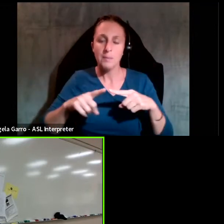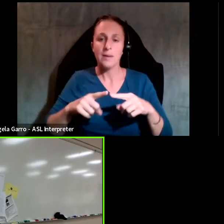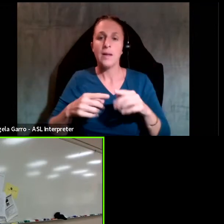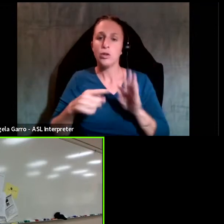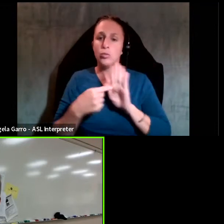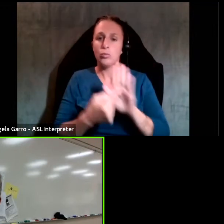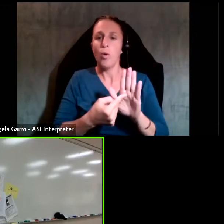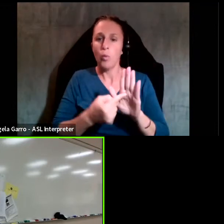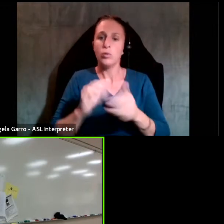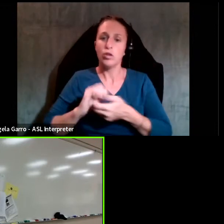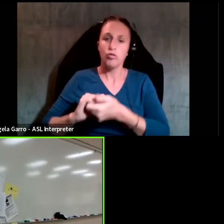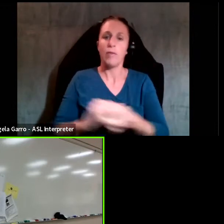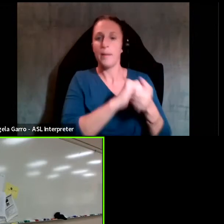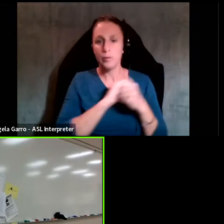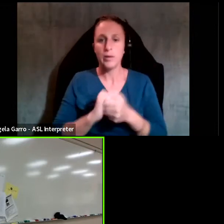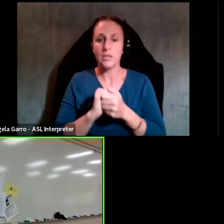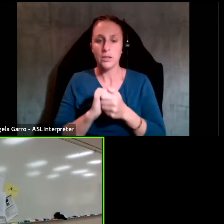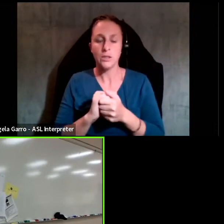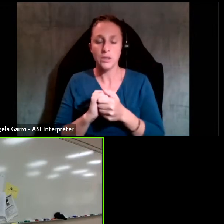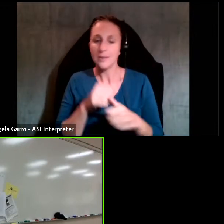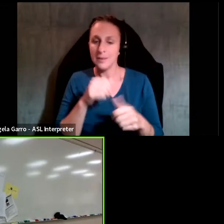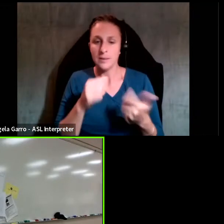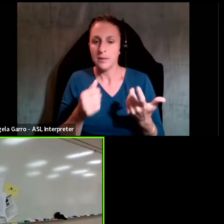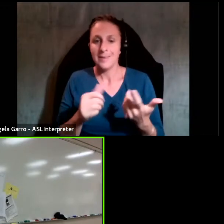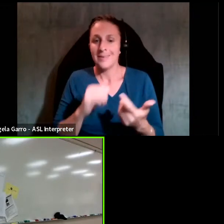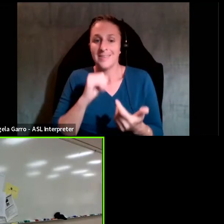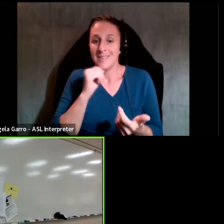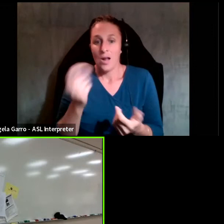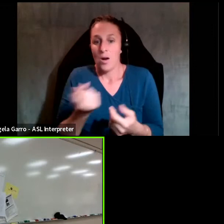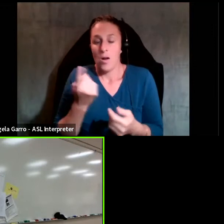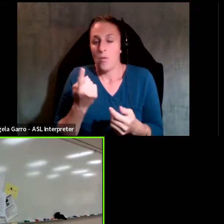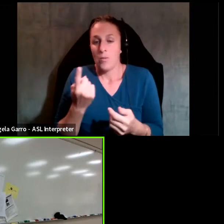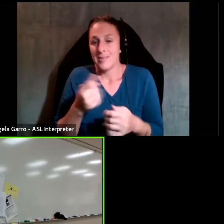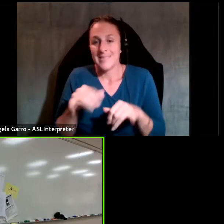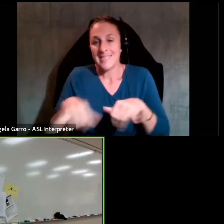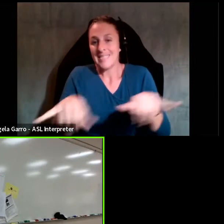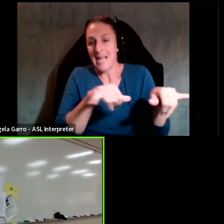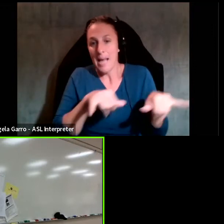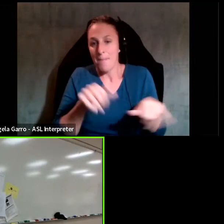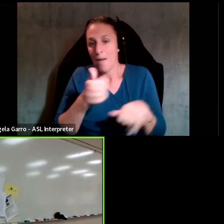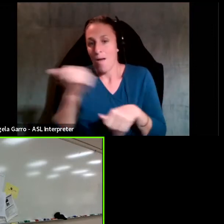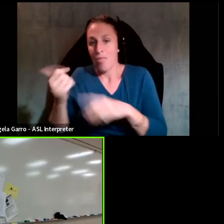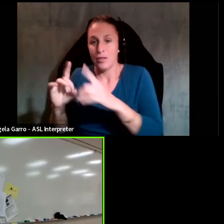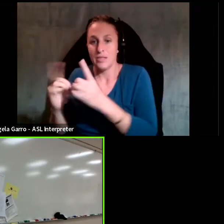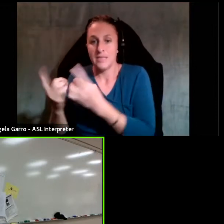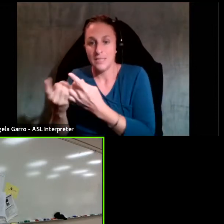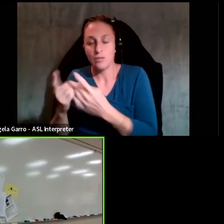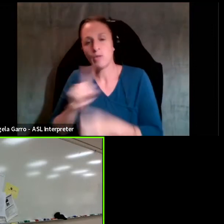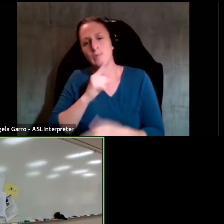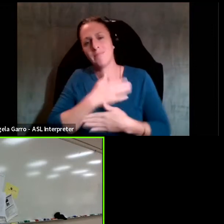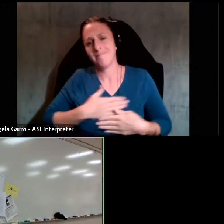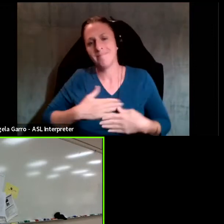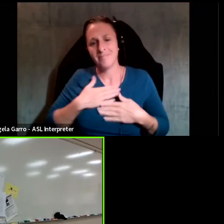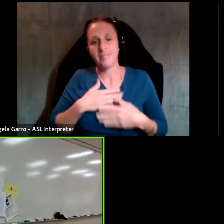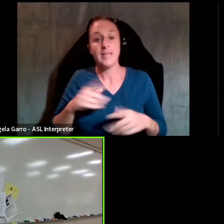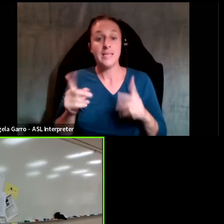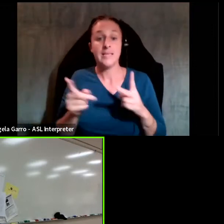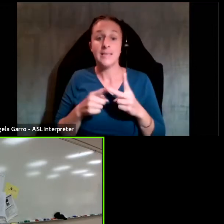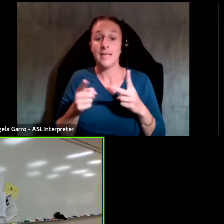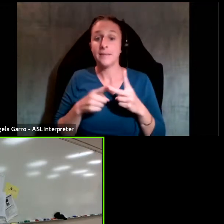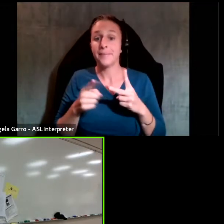collaboration that is not often the same in other districts. So I really do appreciate that. The second thing I'll